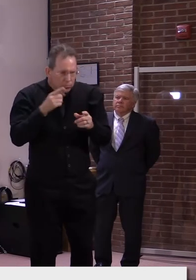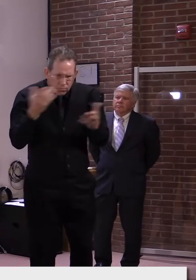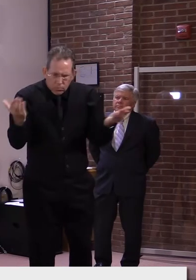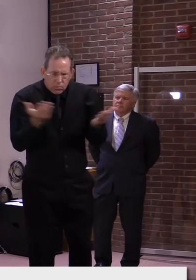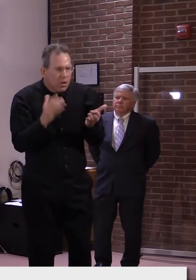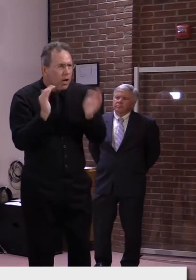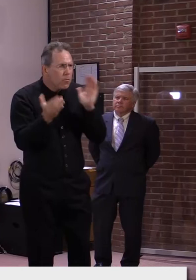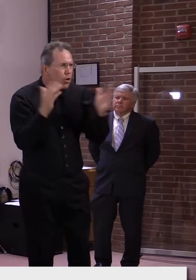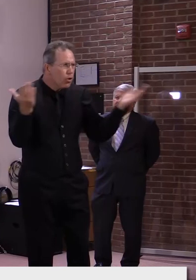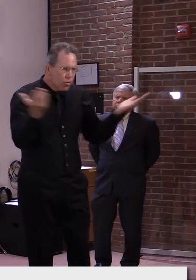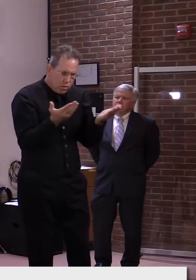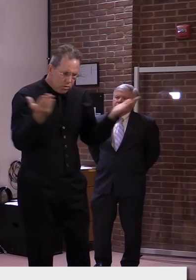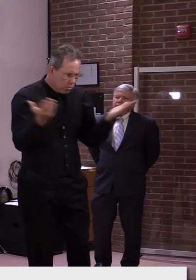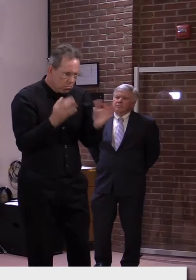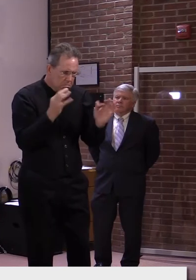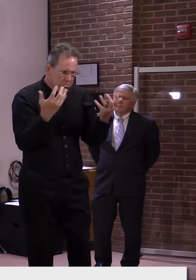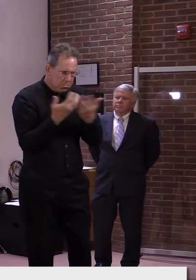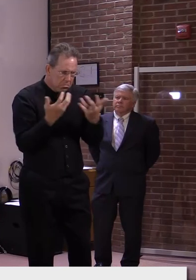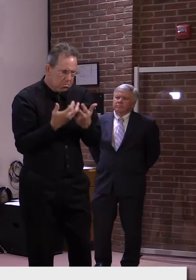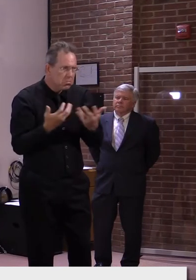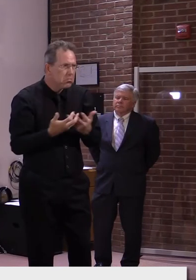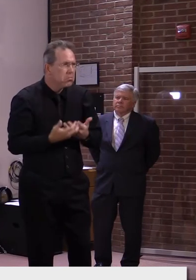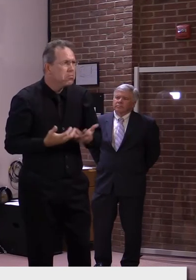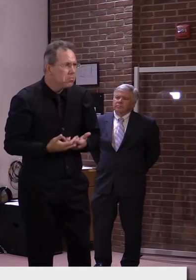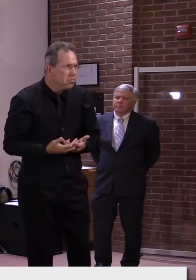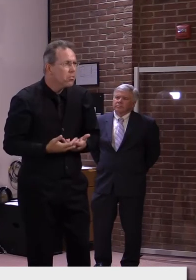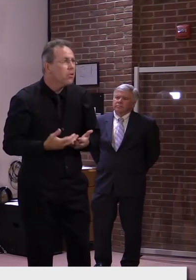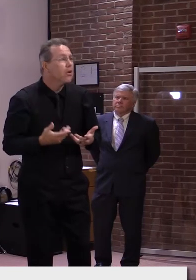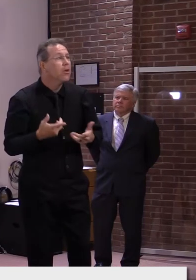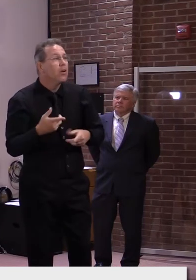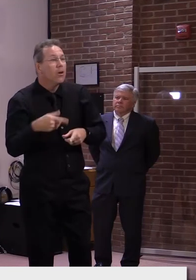just use one set of numbers,